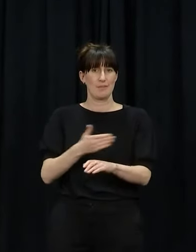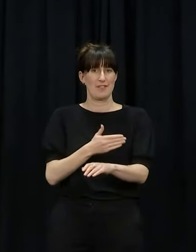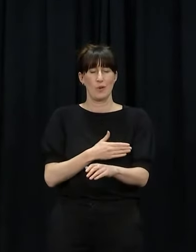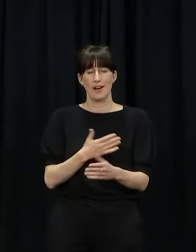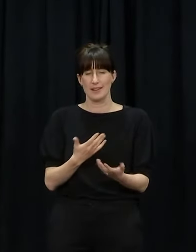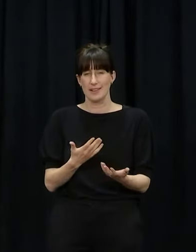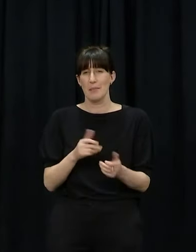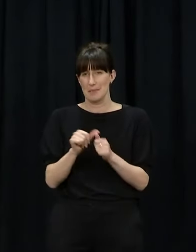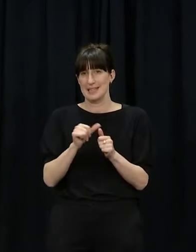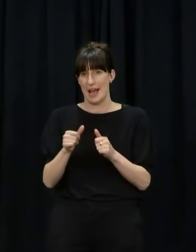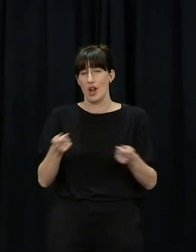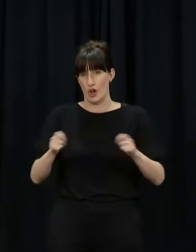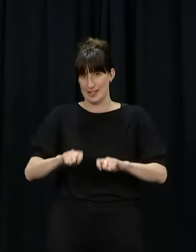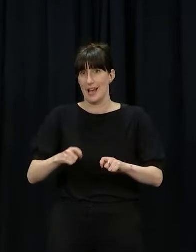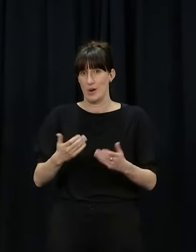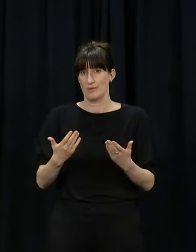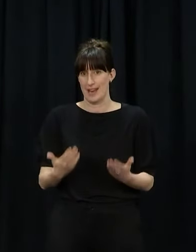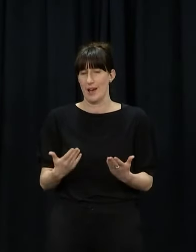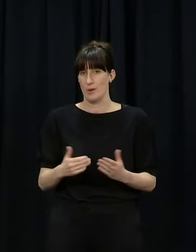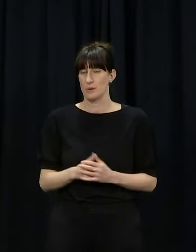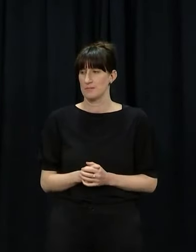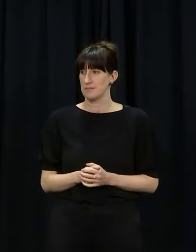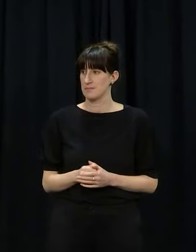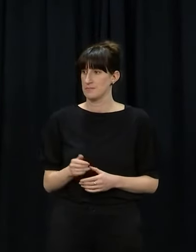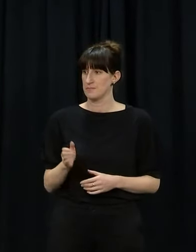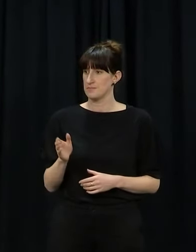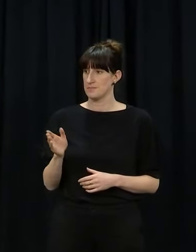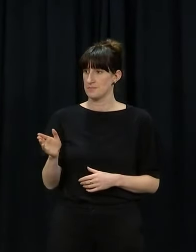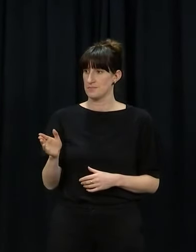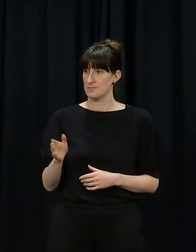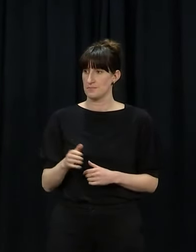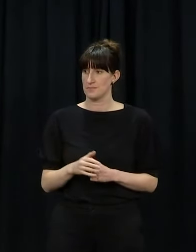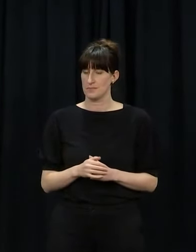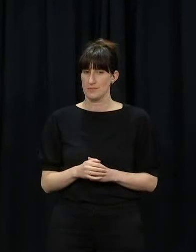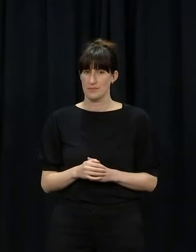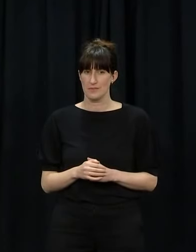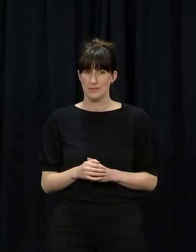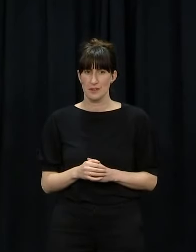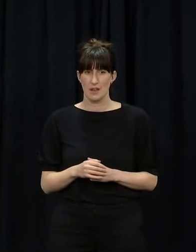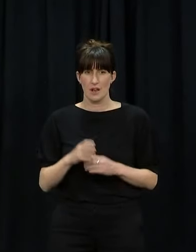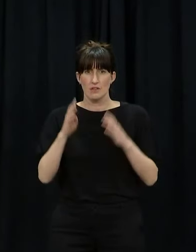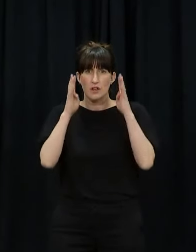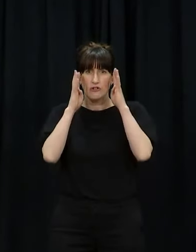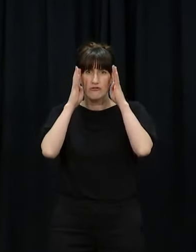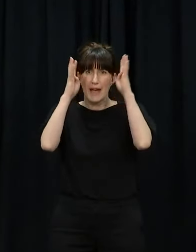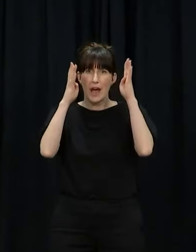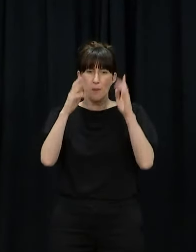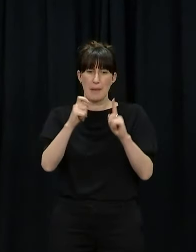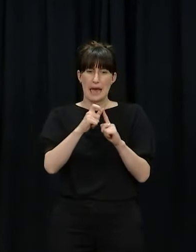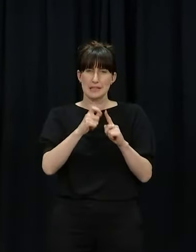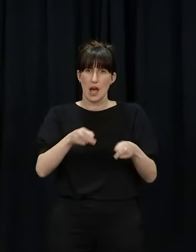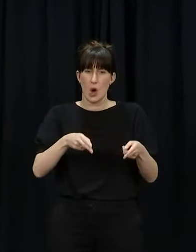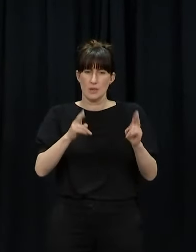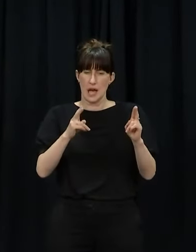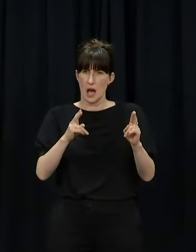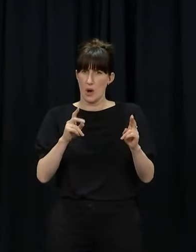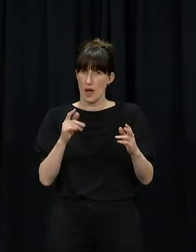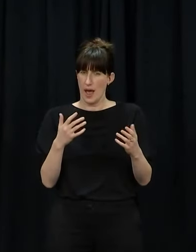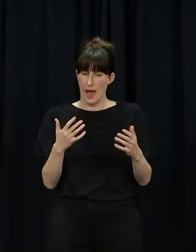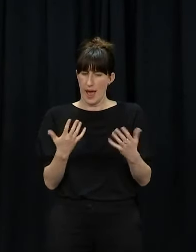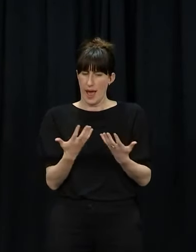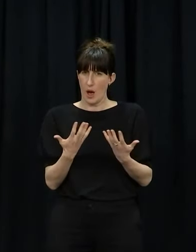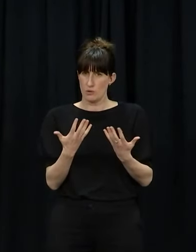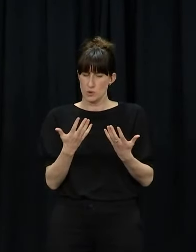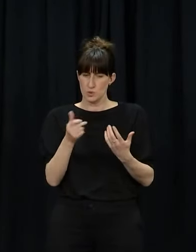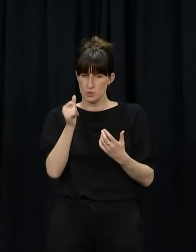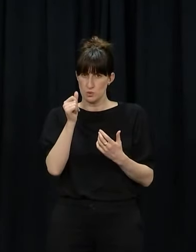cases in Crown Plaza, what's the theory as to how that transmission happened? Was there person-to-person contact? So really good to